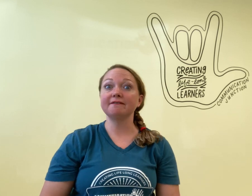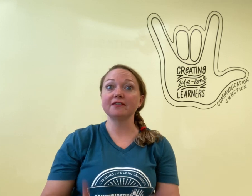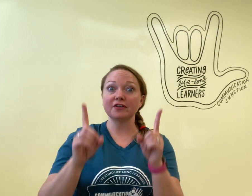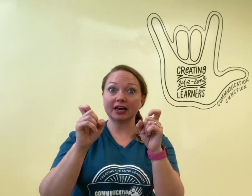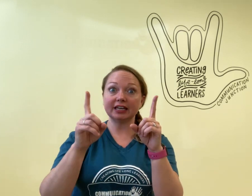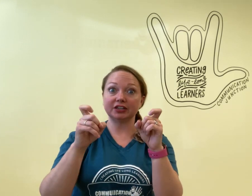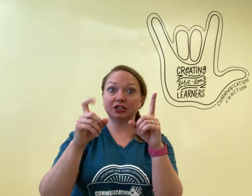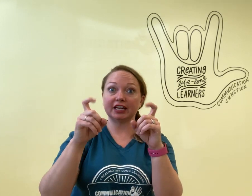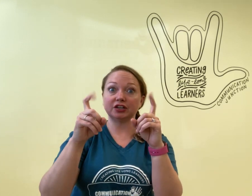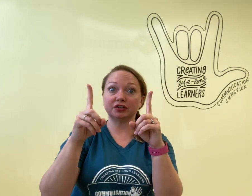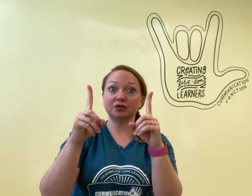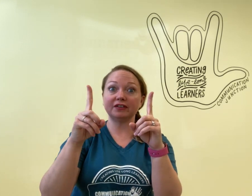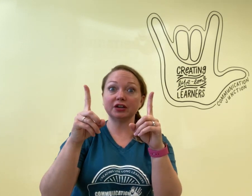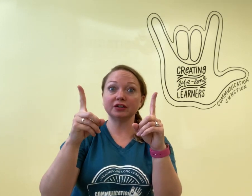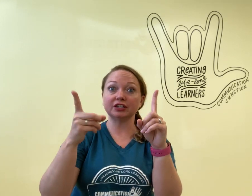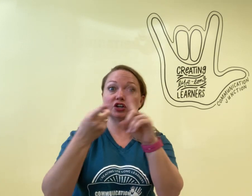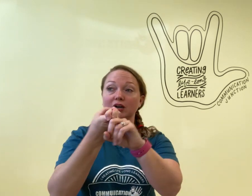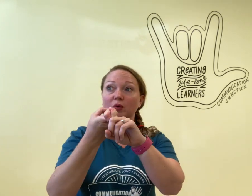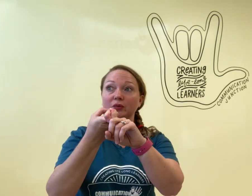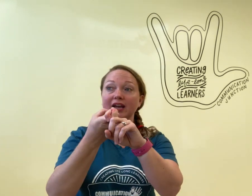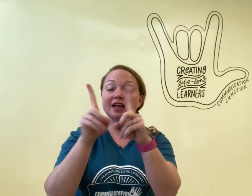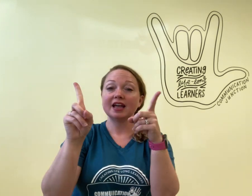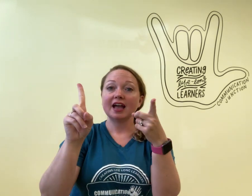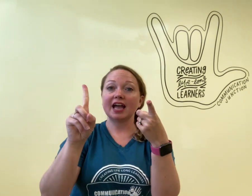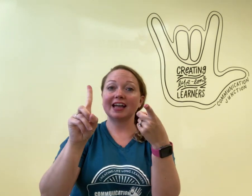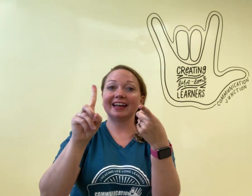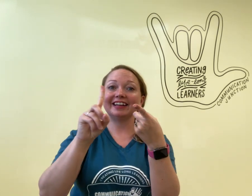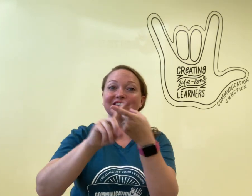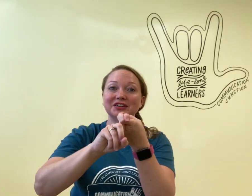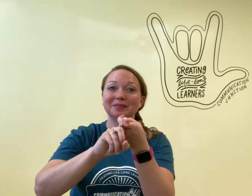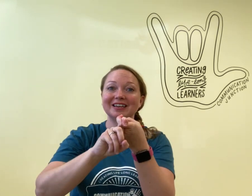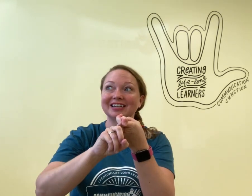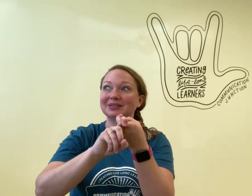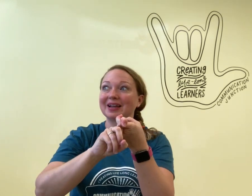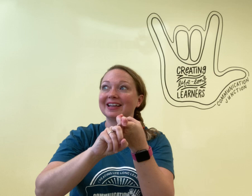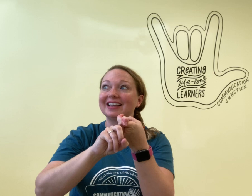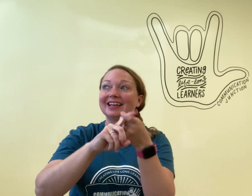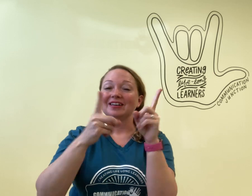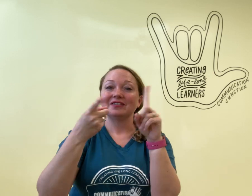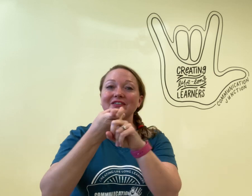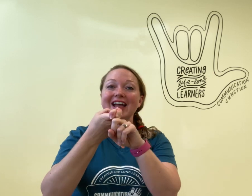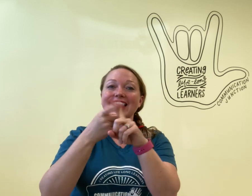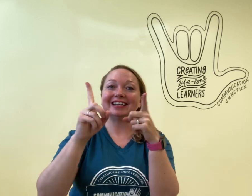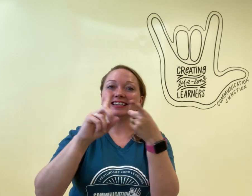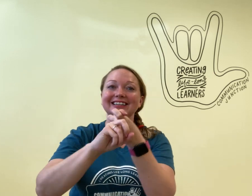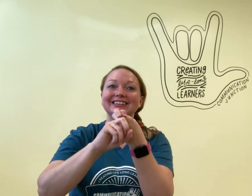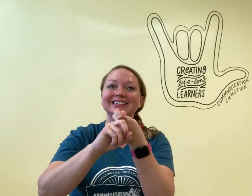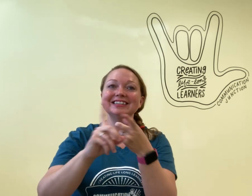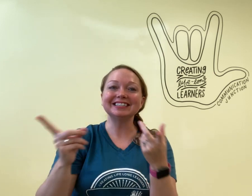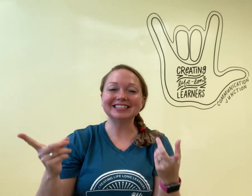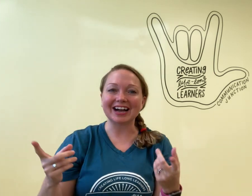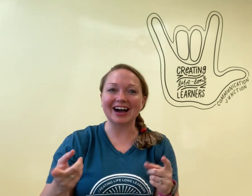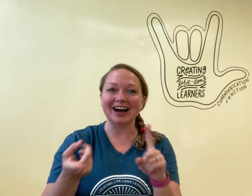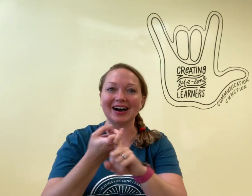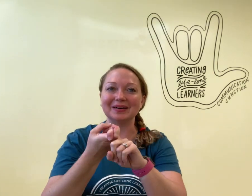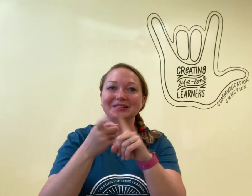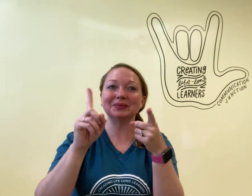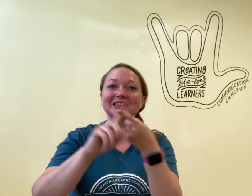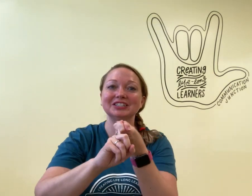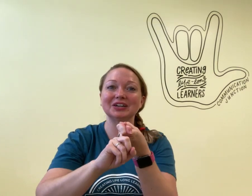friend is you take your 2 fingers and you hook them one way, and you hook them the next way. Friend, good job. So we're gonna turn to